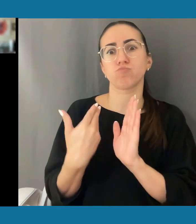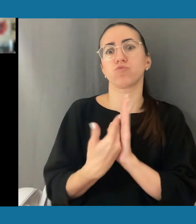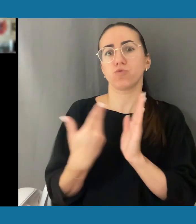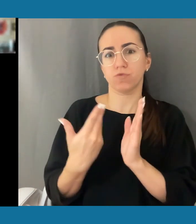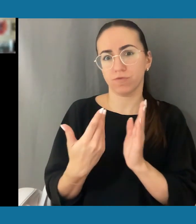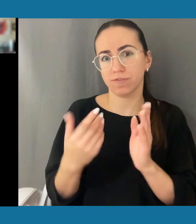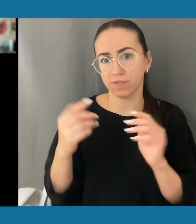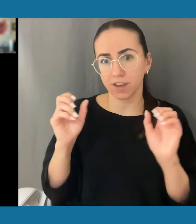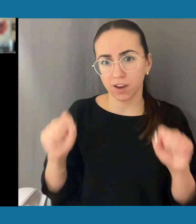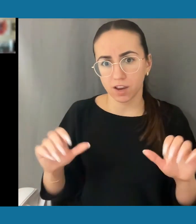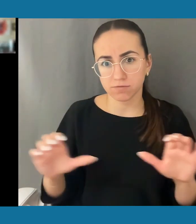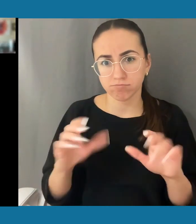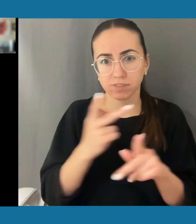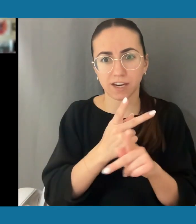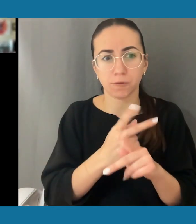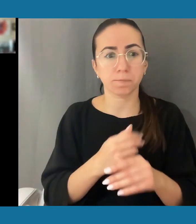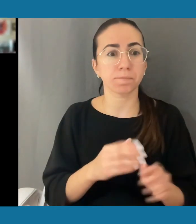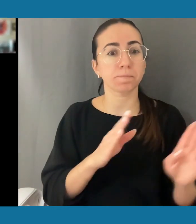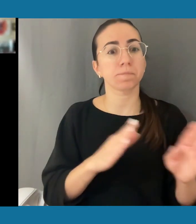Right, next slide.